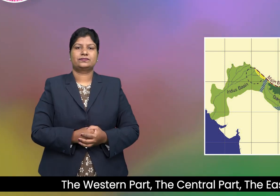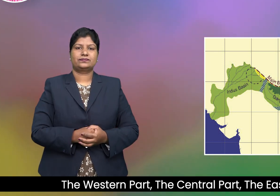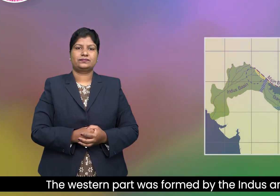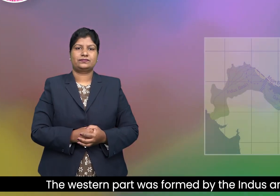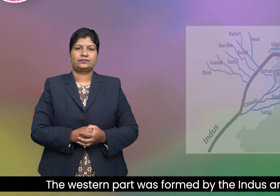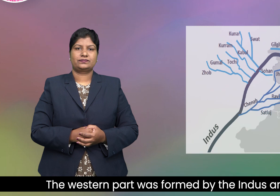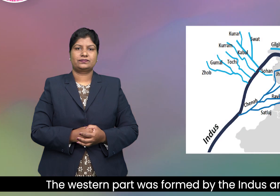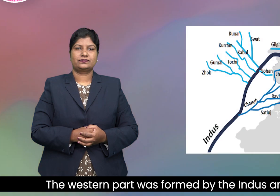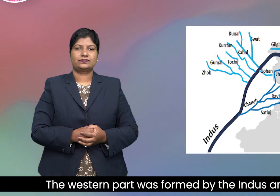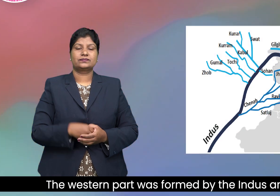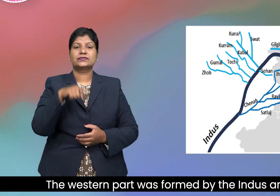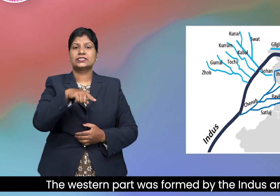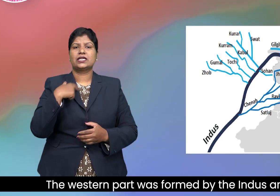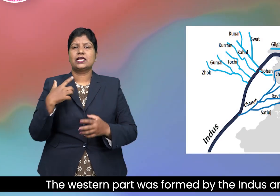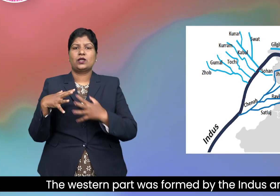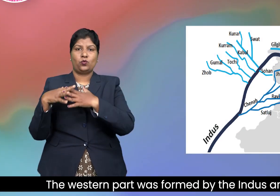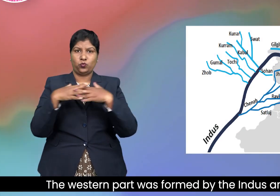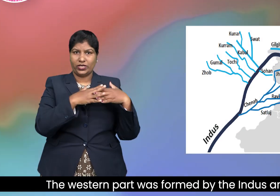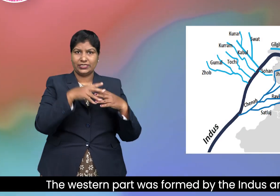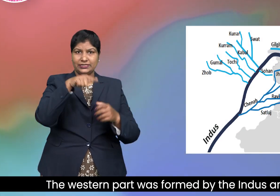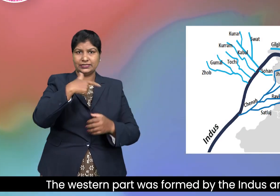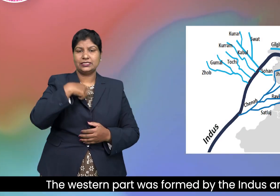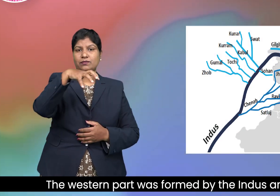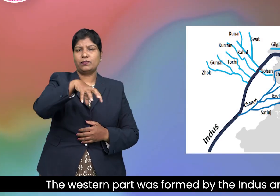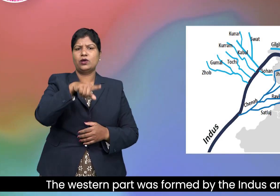the western part the formed